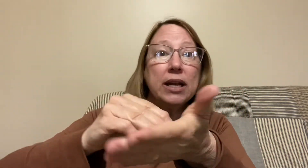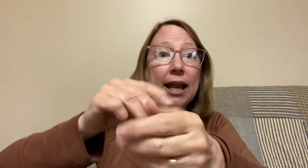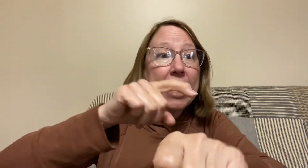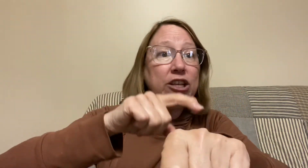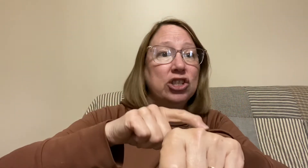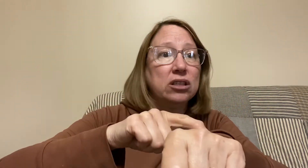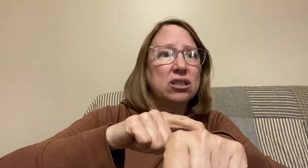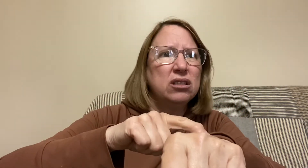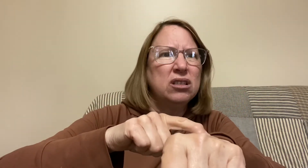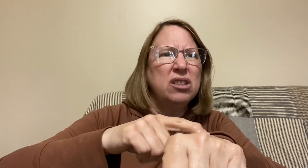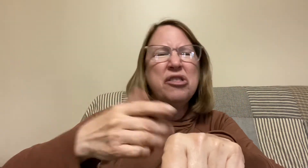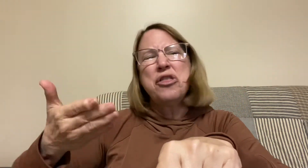1300s and